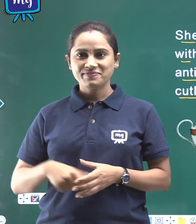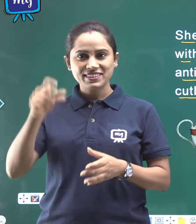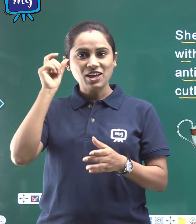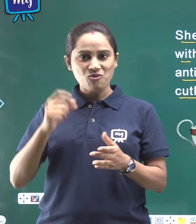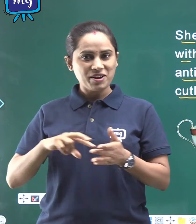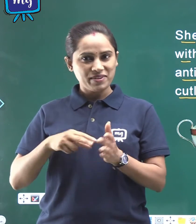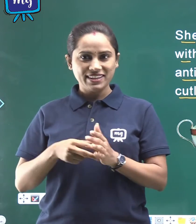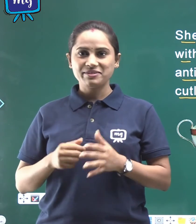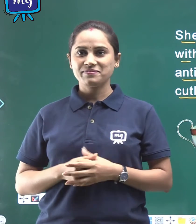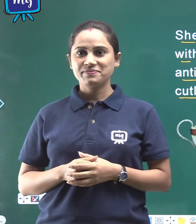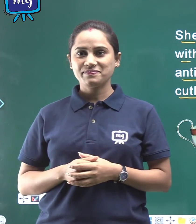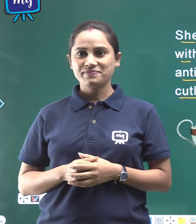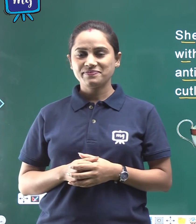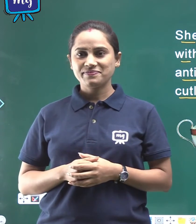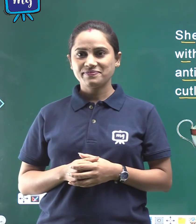Word meaning: